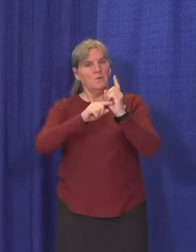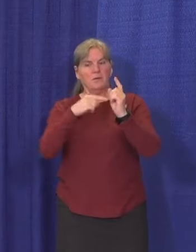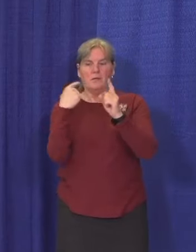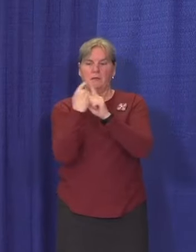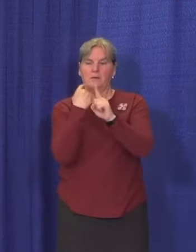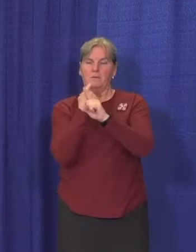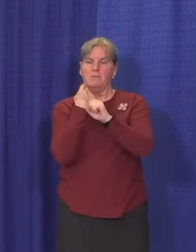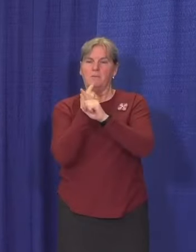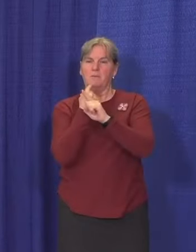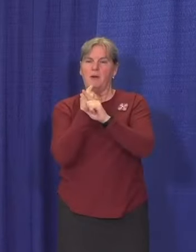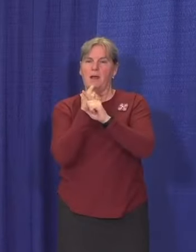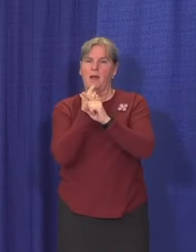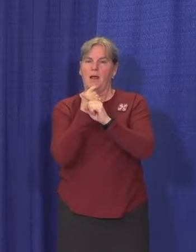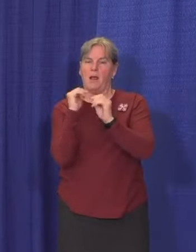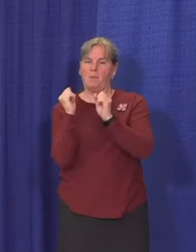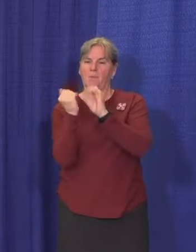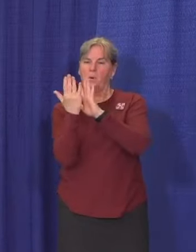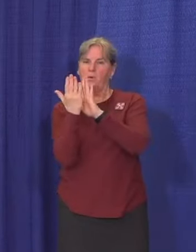in communities